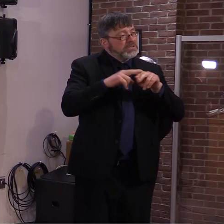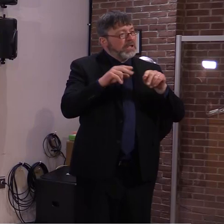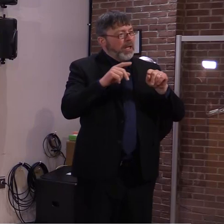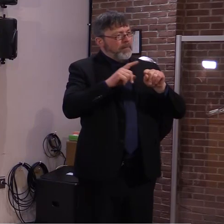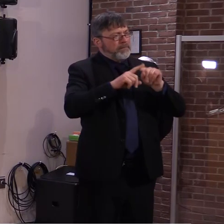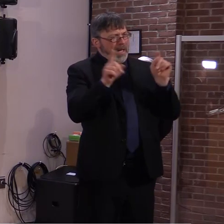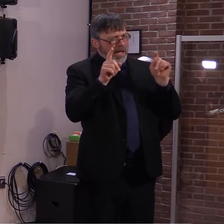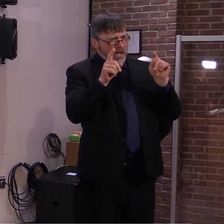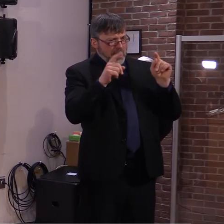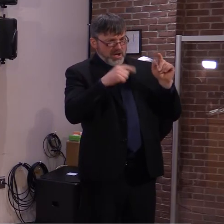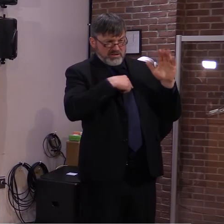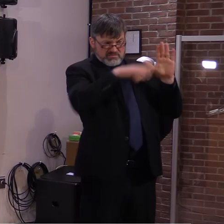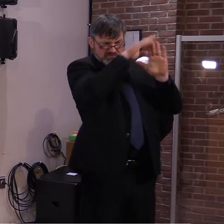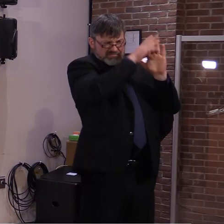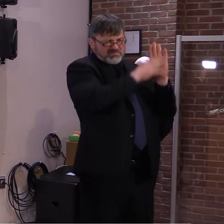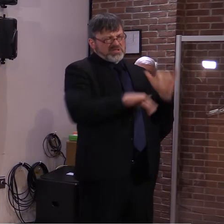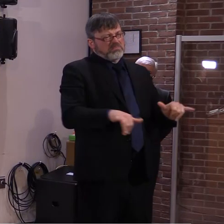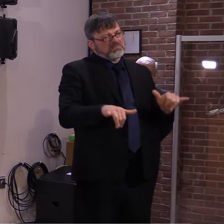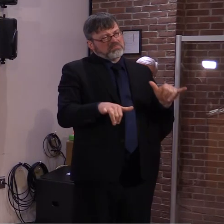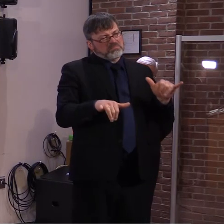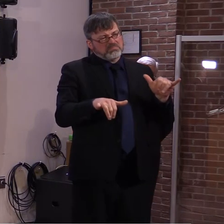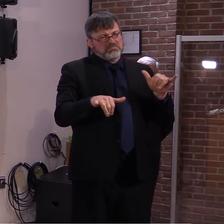Okay. Thank you. That's it.